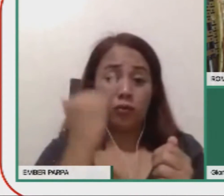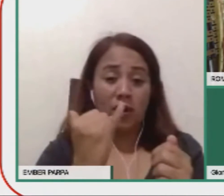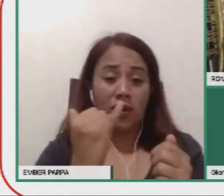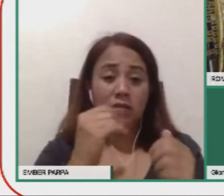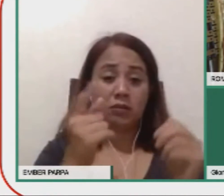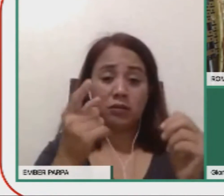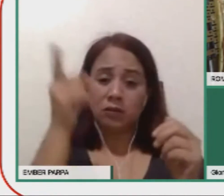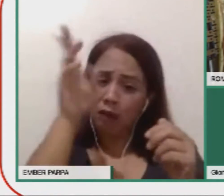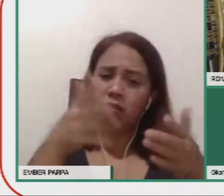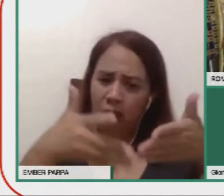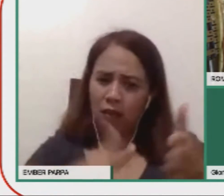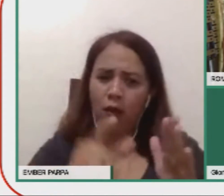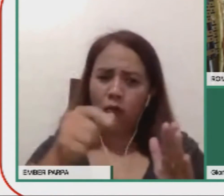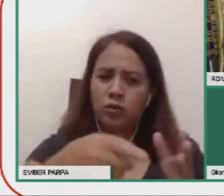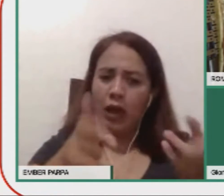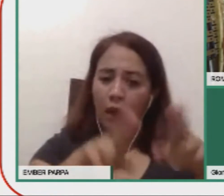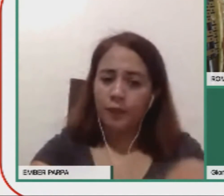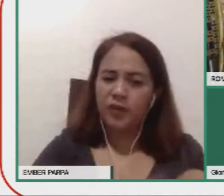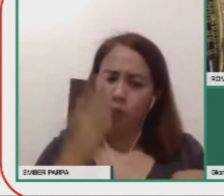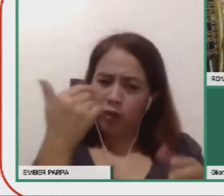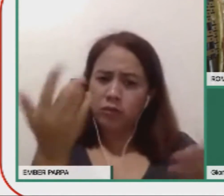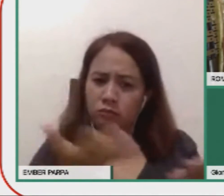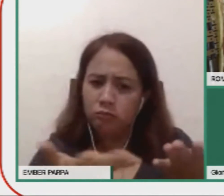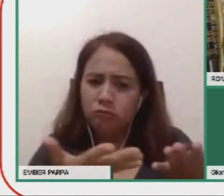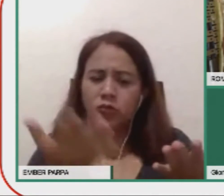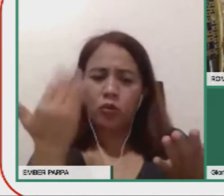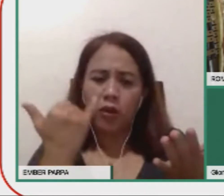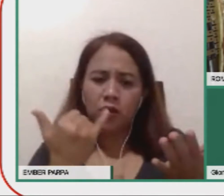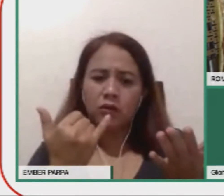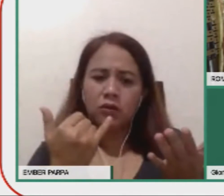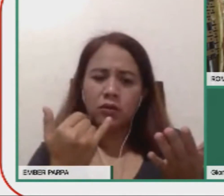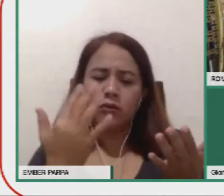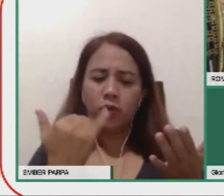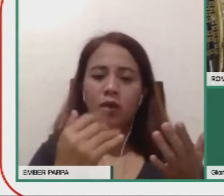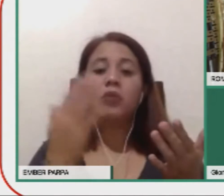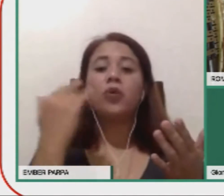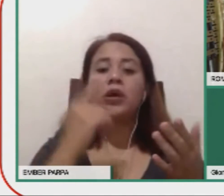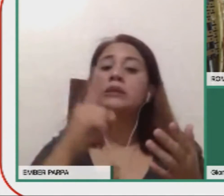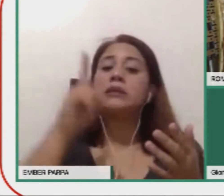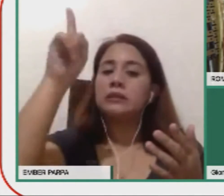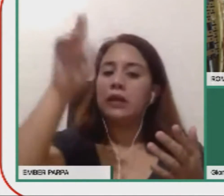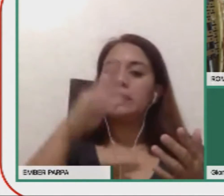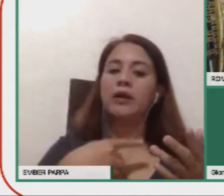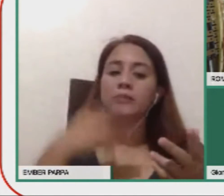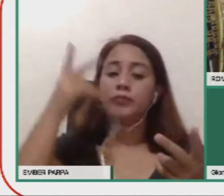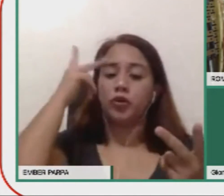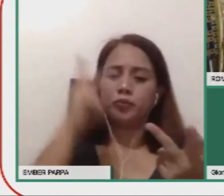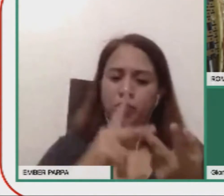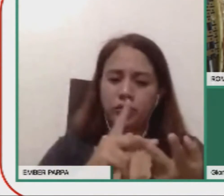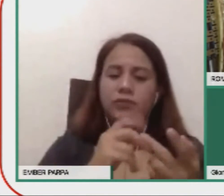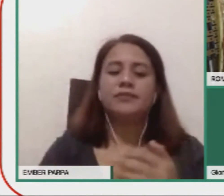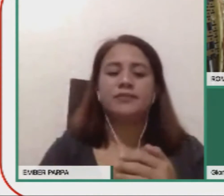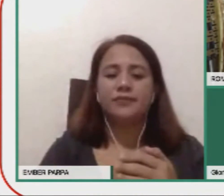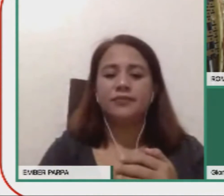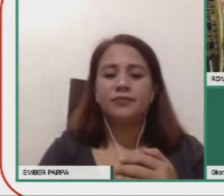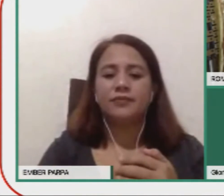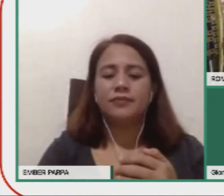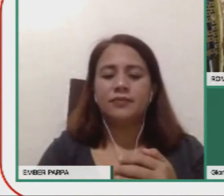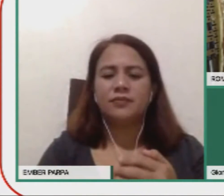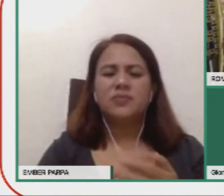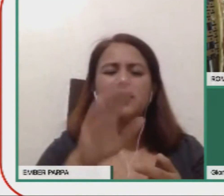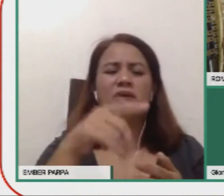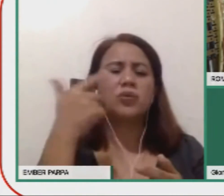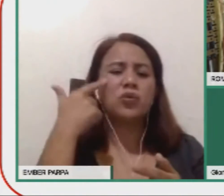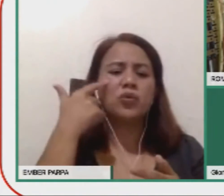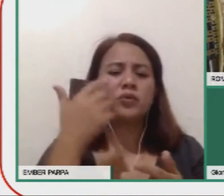happen? Bakit tayo nagkaganito? Because God has a great purpose and He has a good reason. Na lumapit